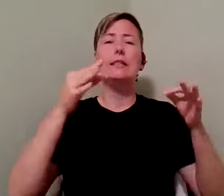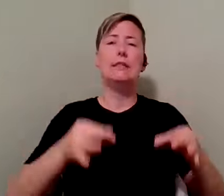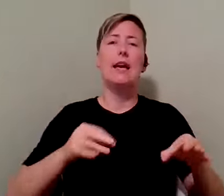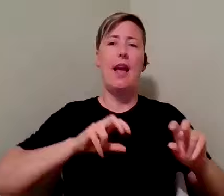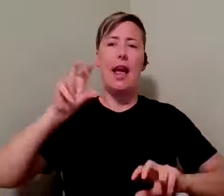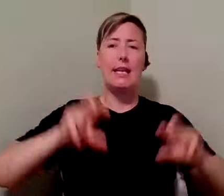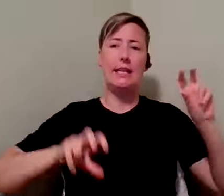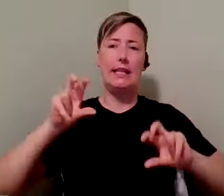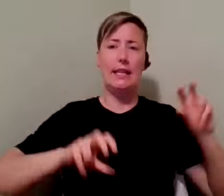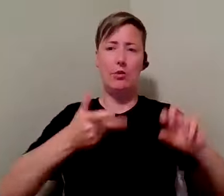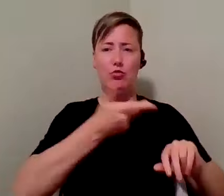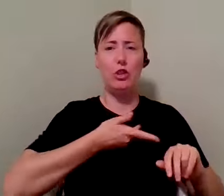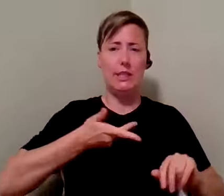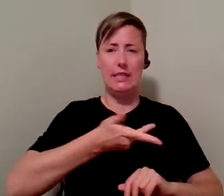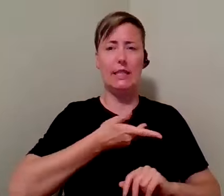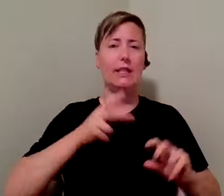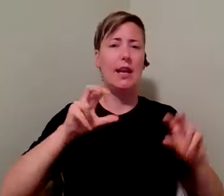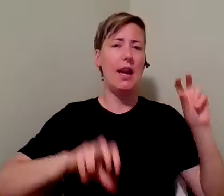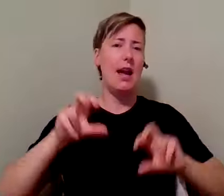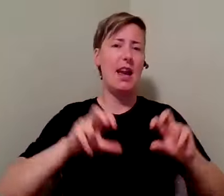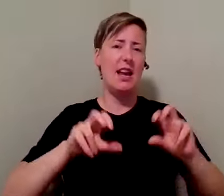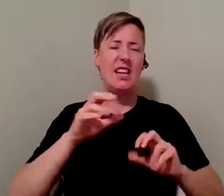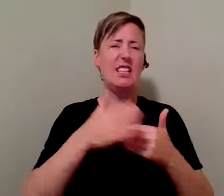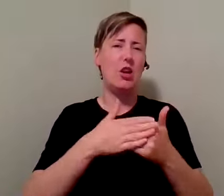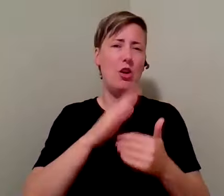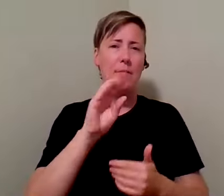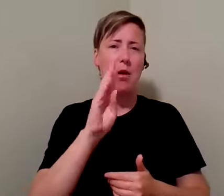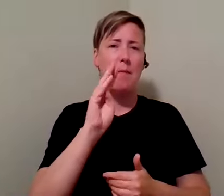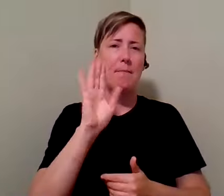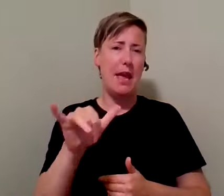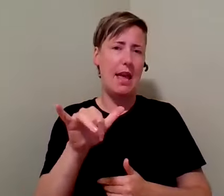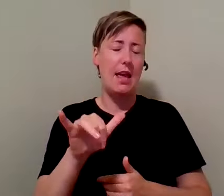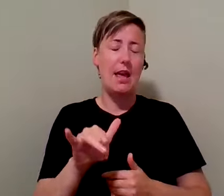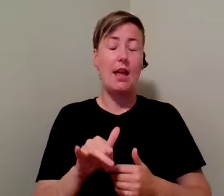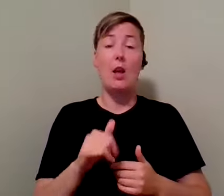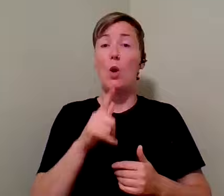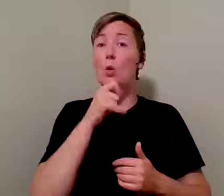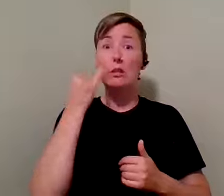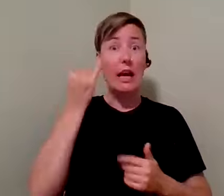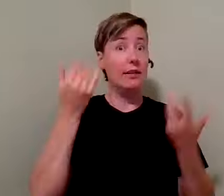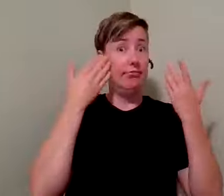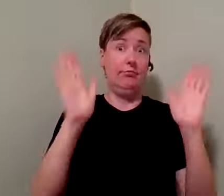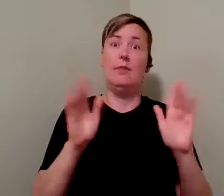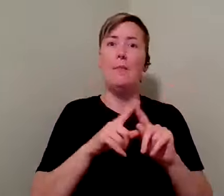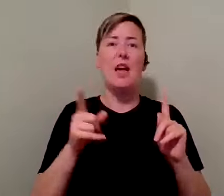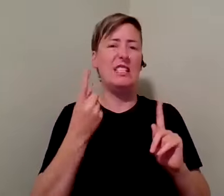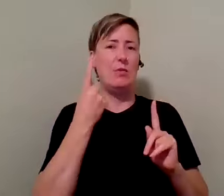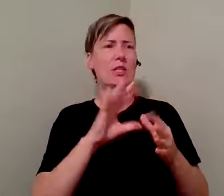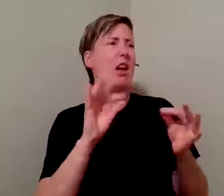And I don't know which bright spark it was, but someone said, hey, now that we're real men, let's get some of the